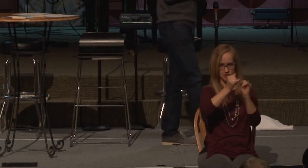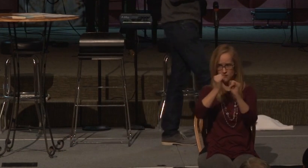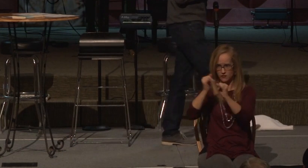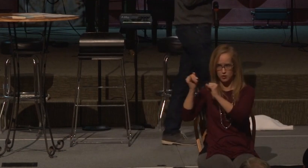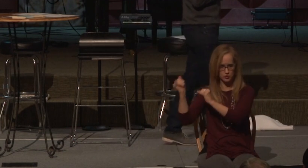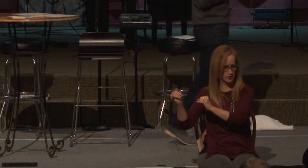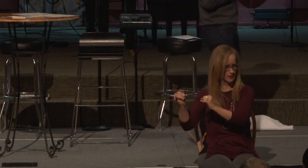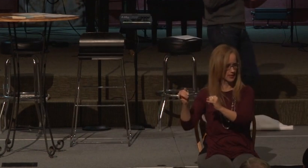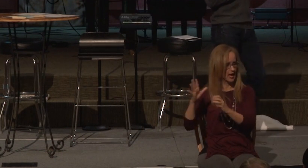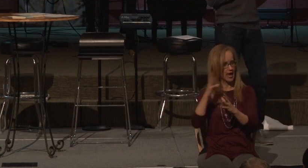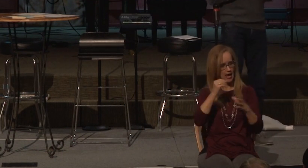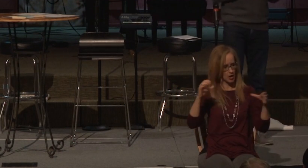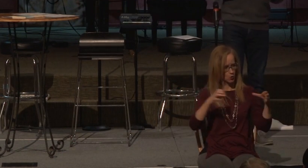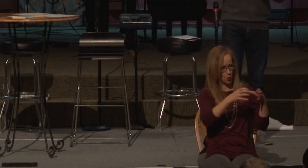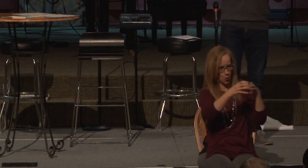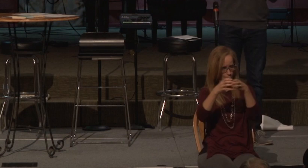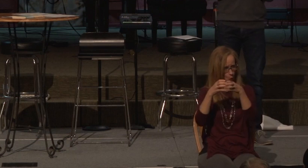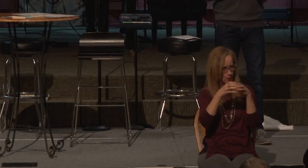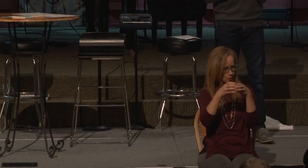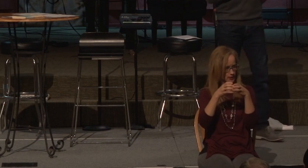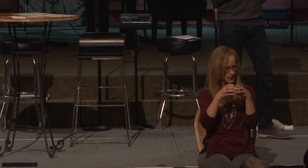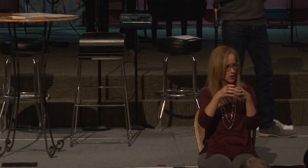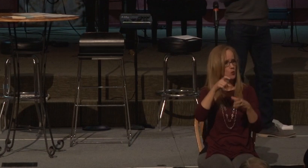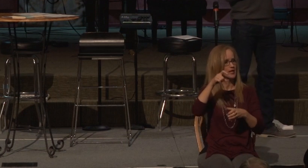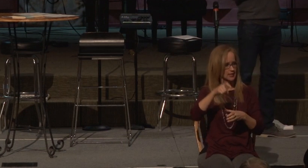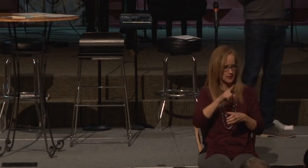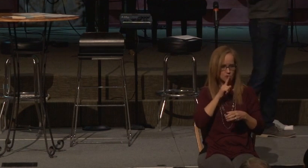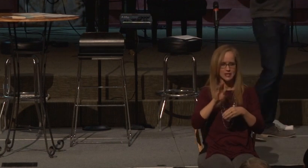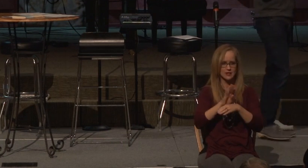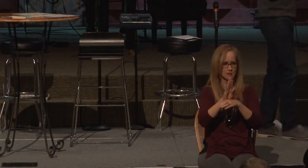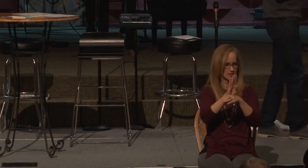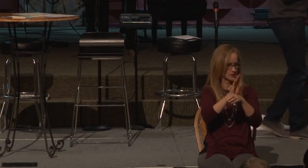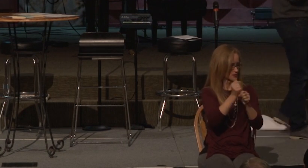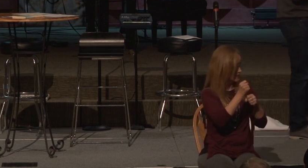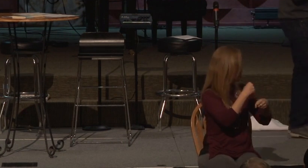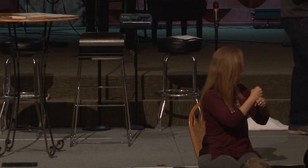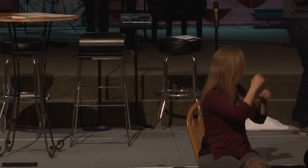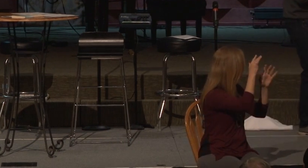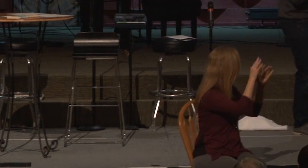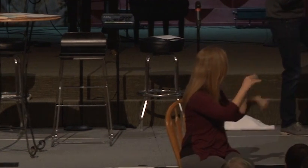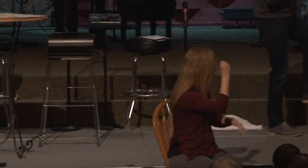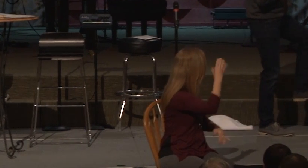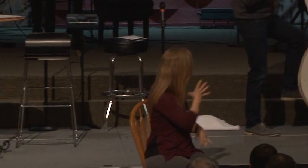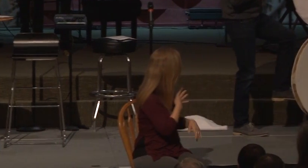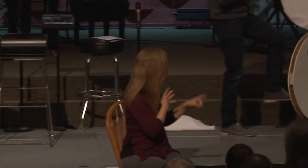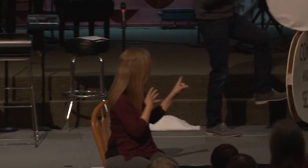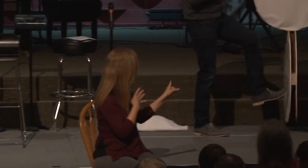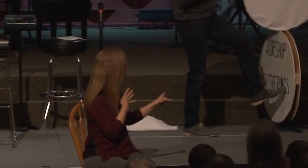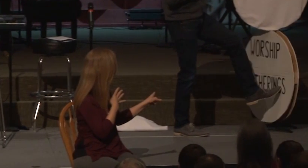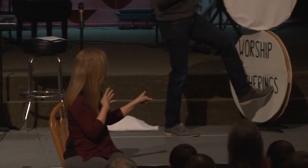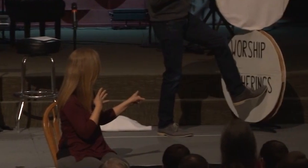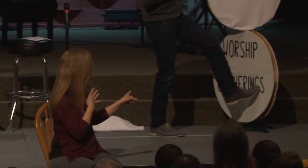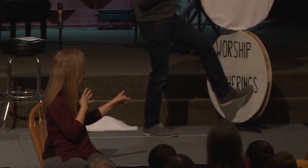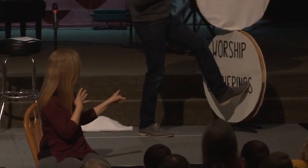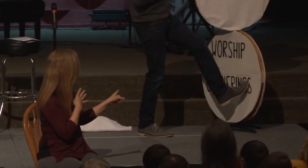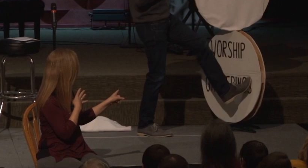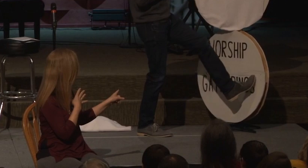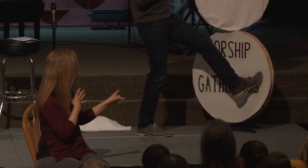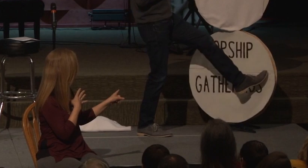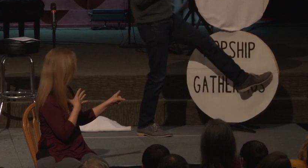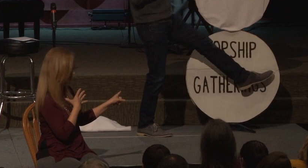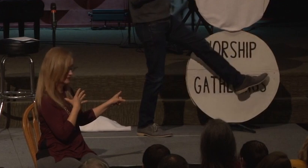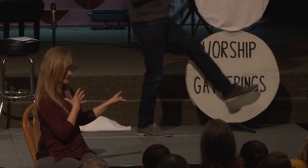for us corporately. We need to be in the business of making snowmen, all right? And so, that